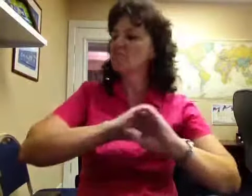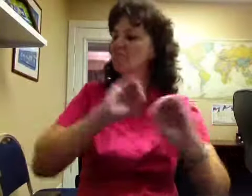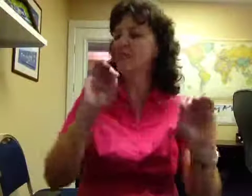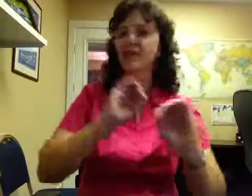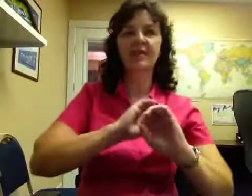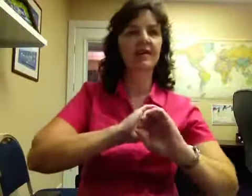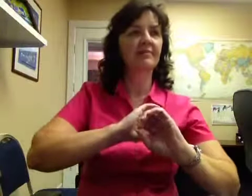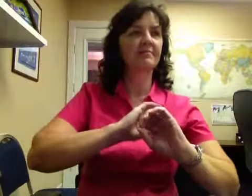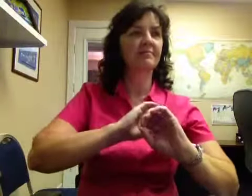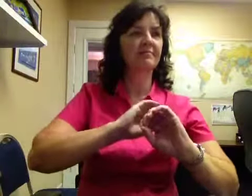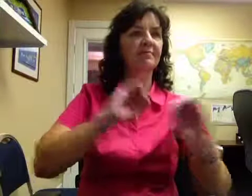Nothing